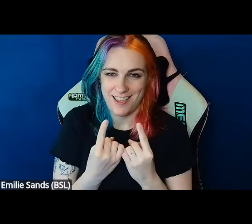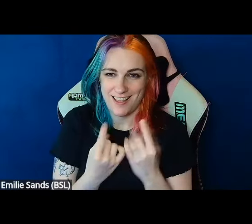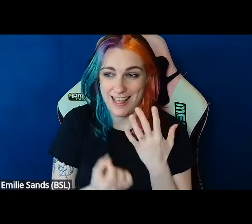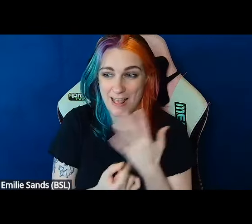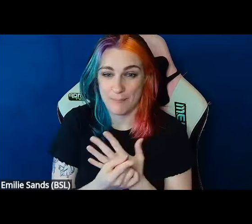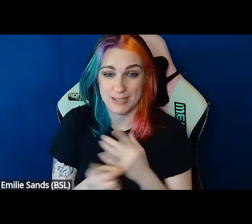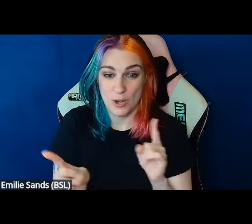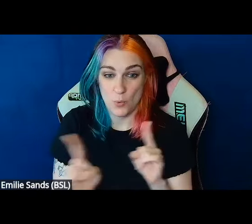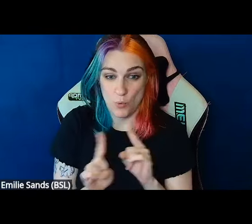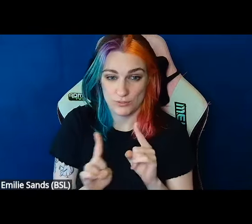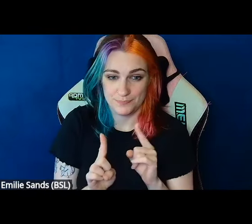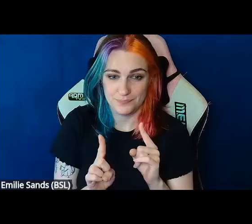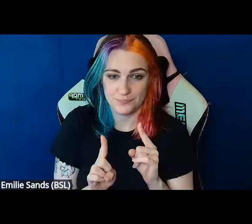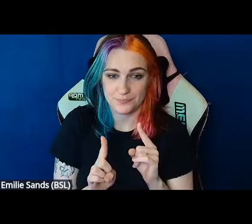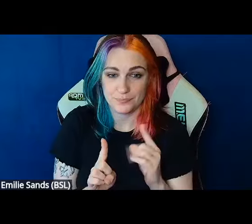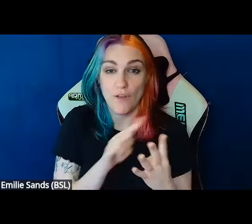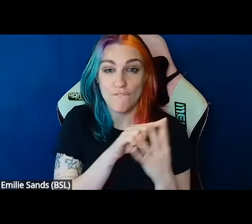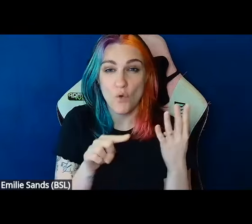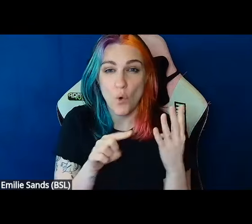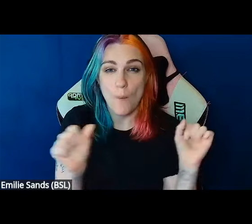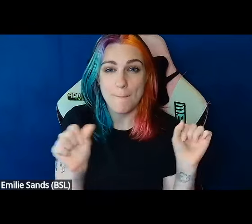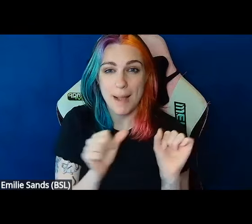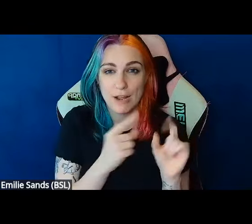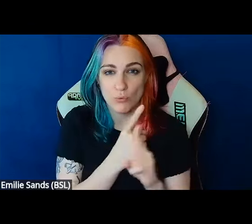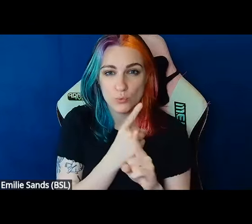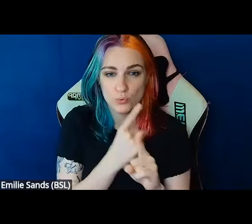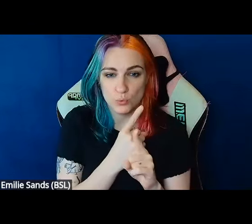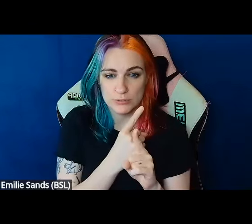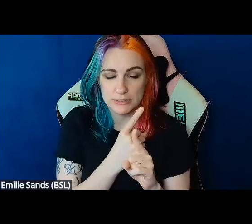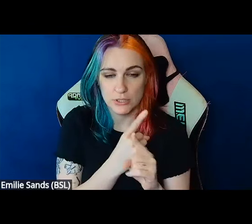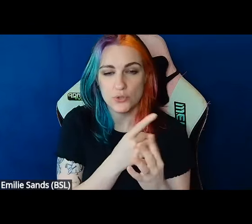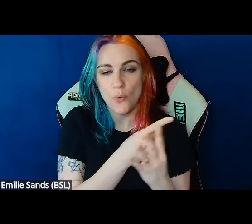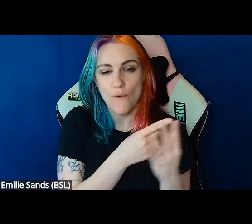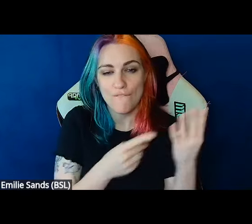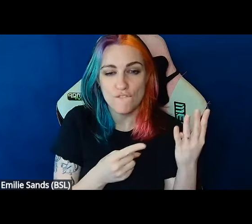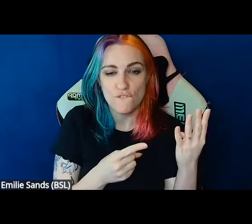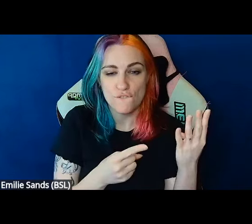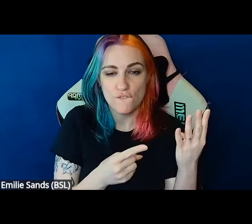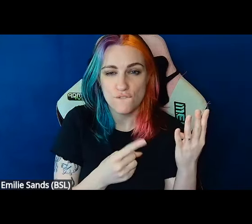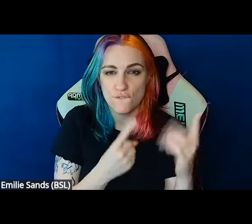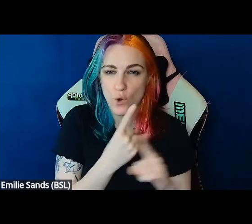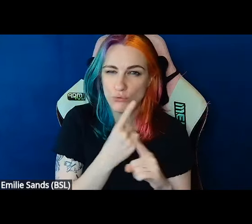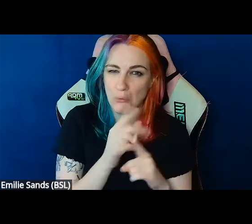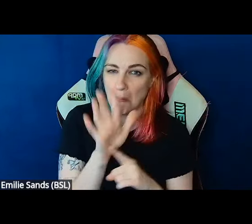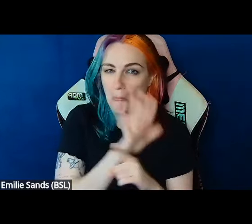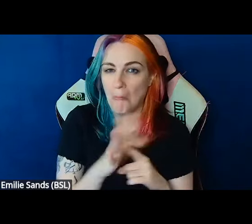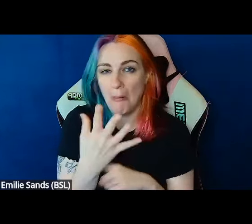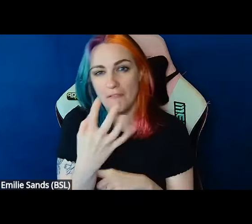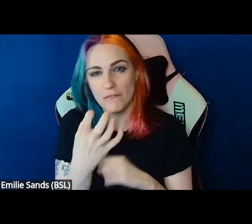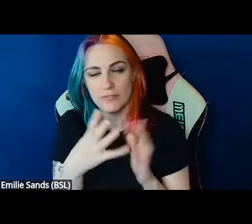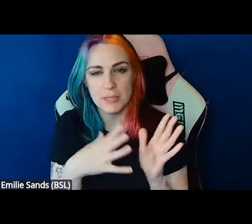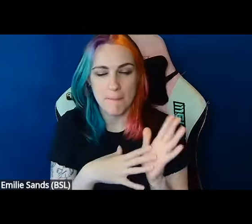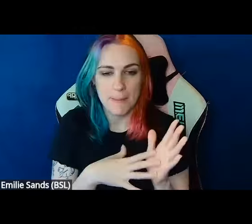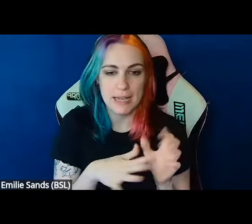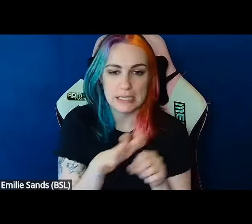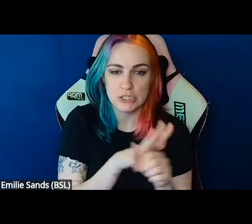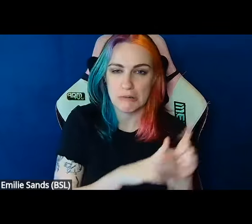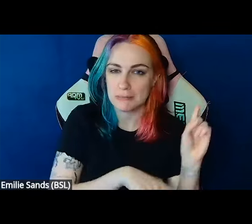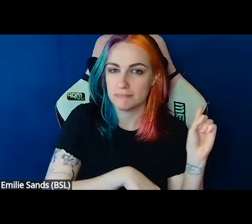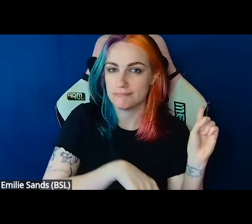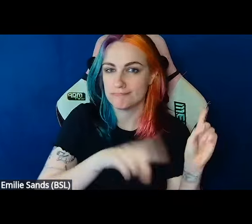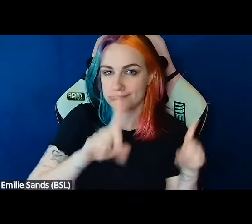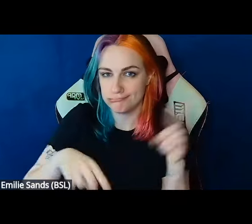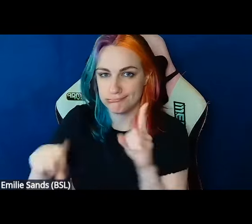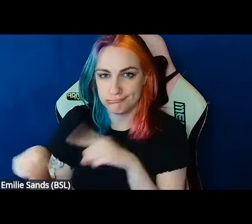our 4 micro talks. So there are going to be 4 talks. They're all about 15 minutes long, covering a variety